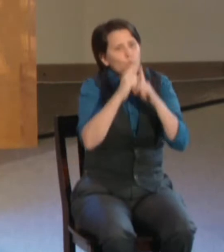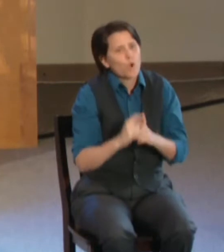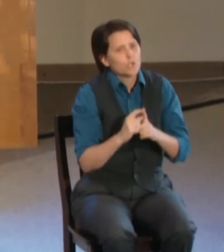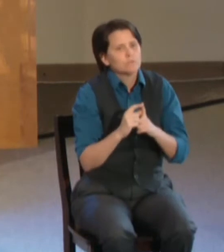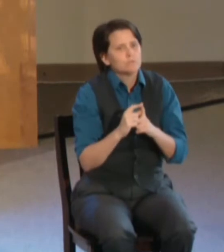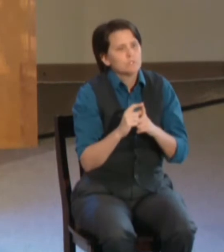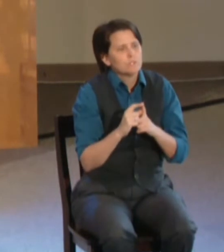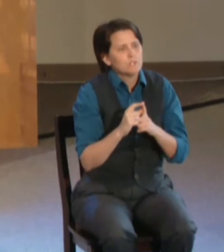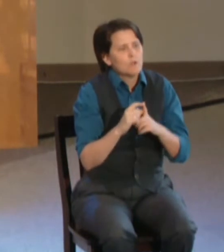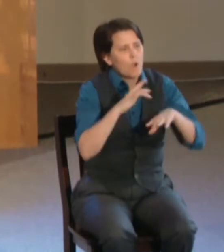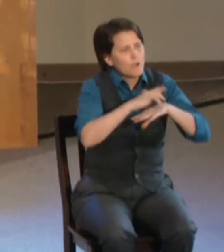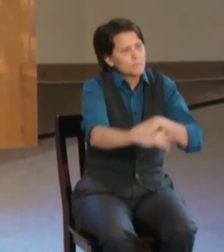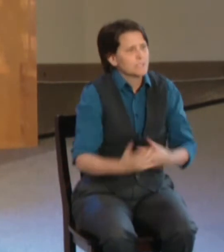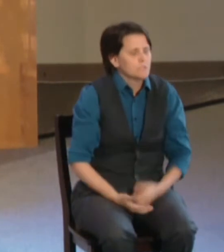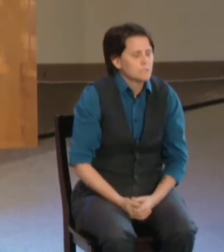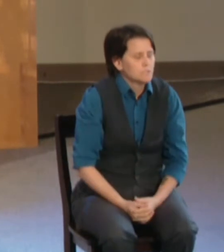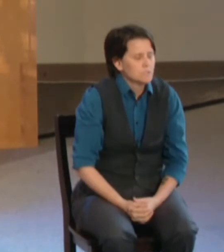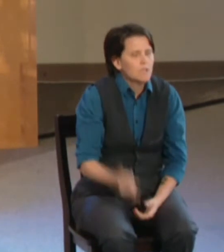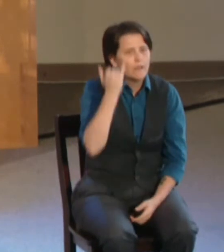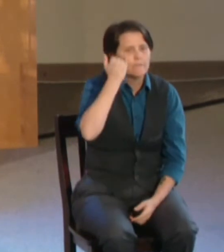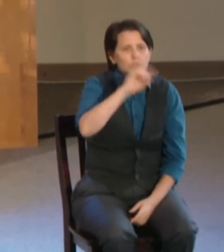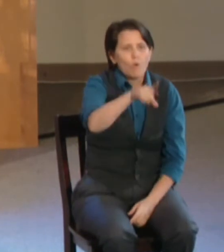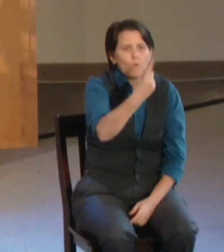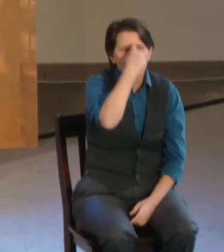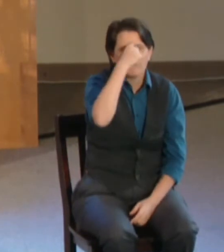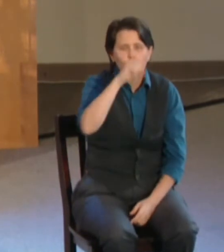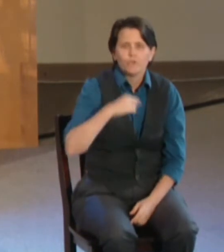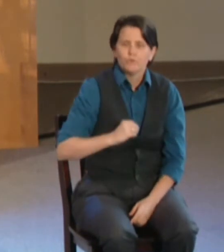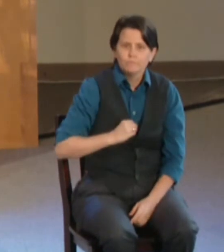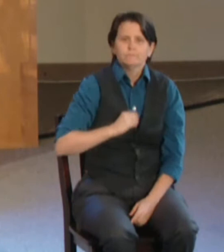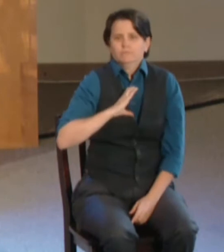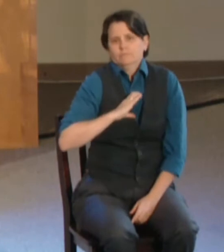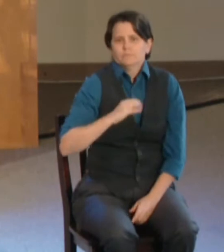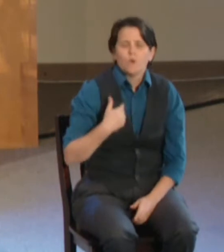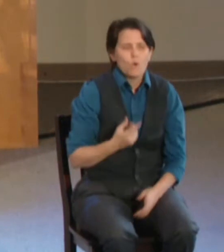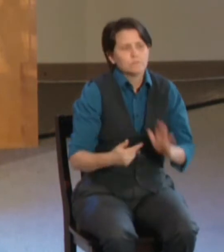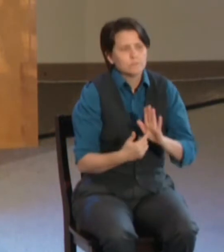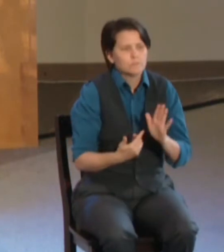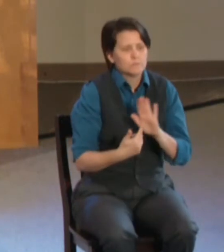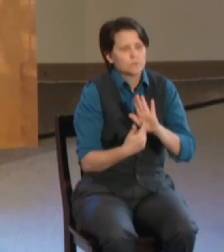to make yourself feel better or give the illusion of sympathy, then they are empty.